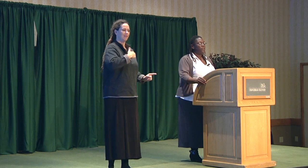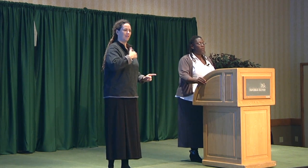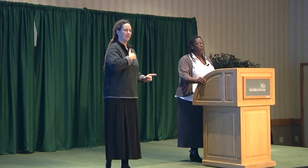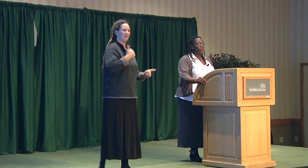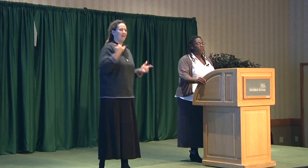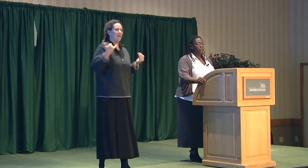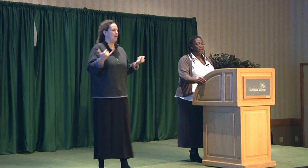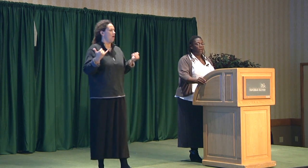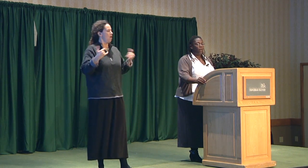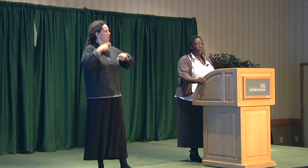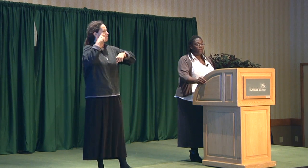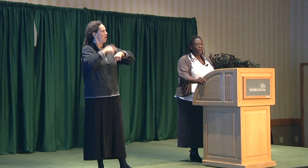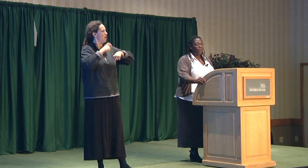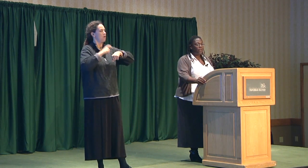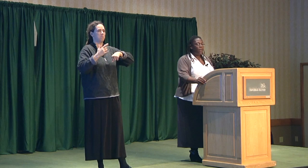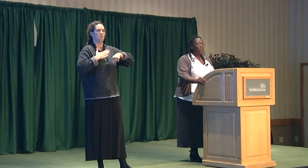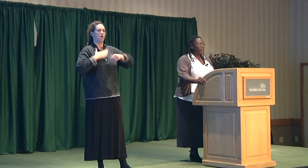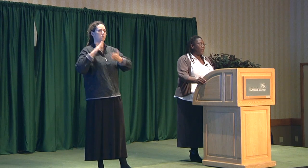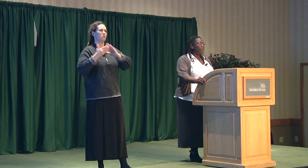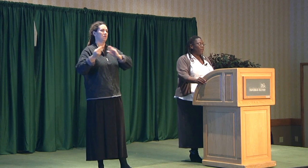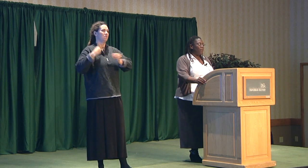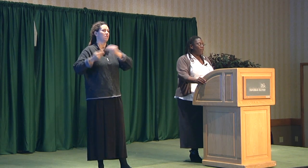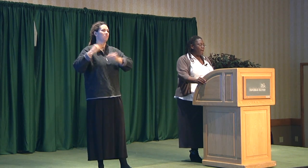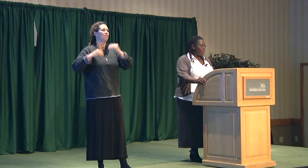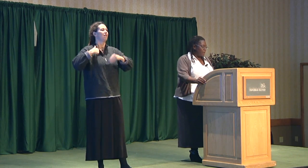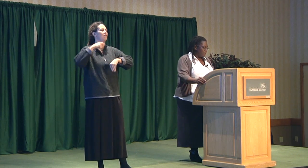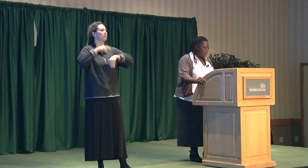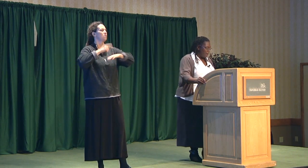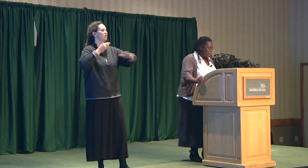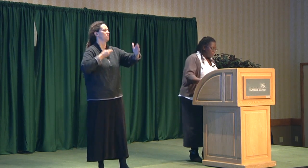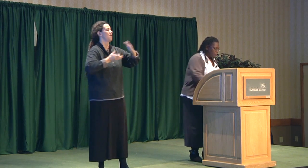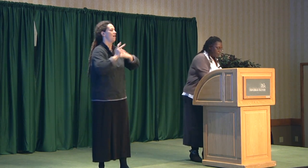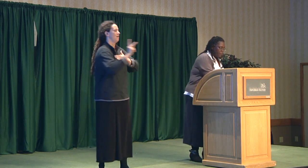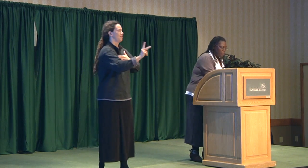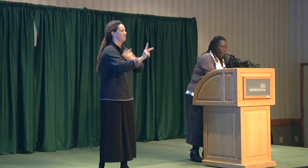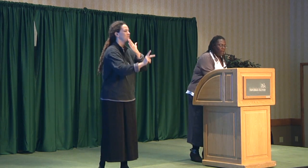given so much to me over the years. So thank you again for having me here today.